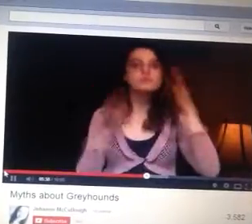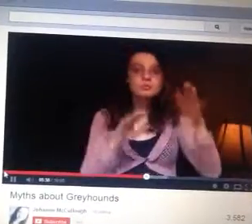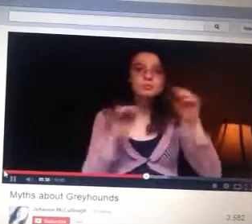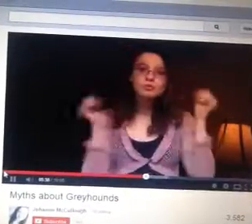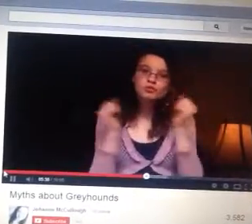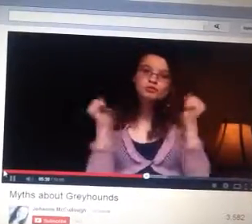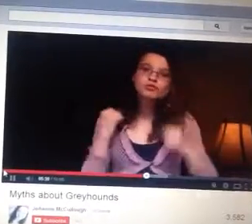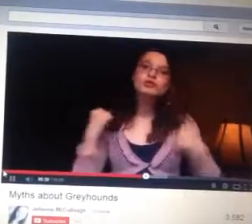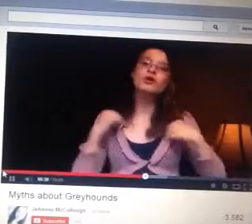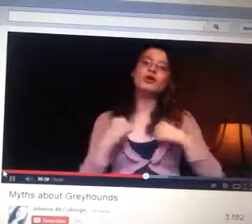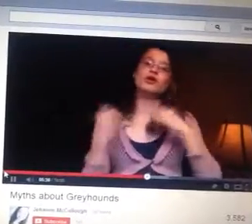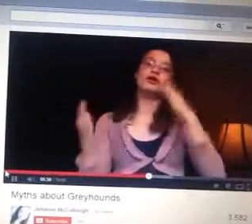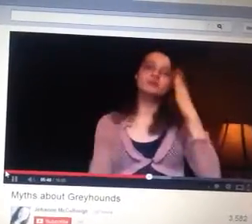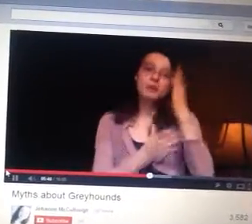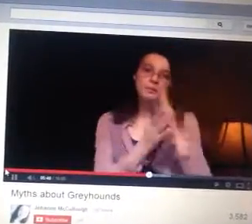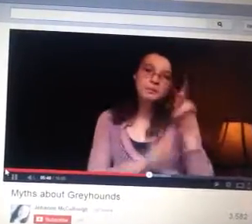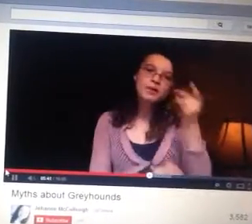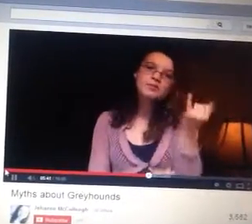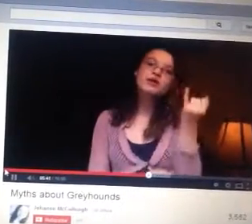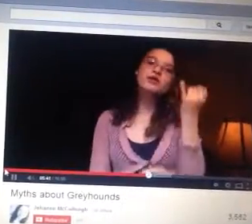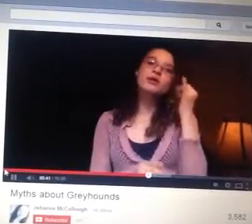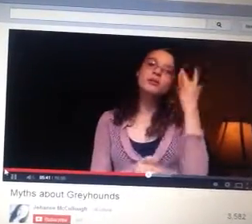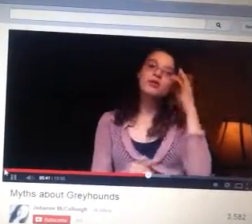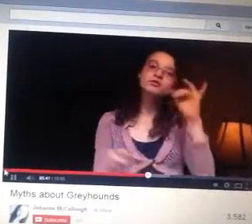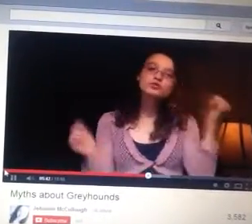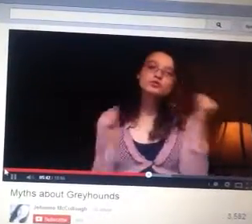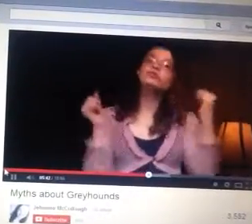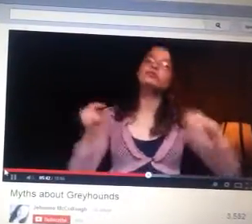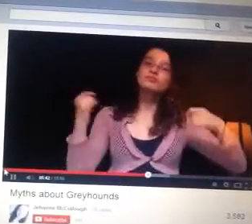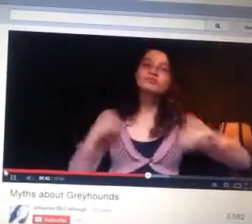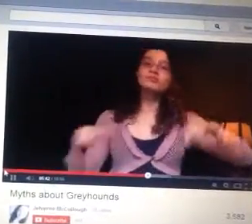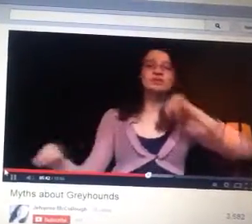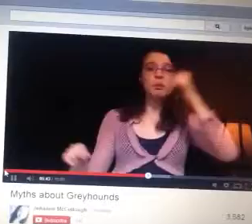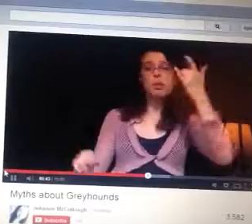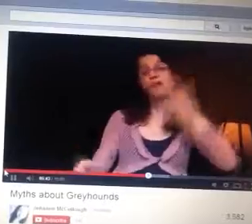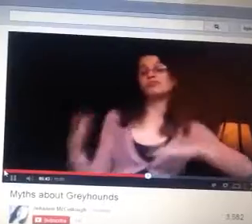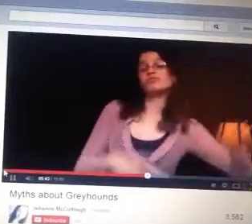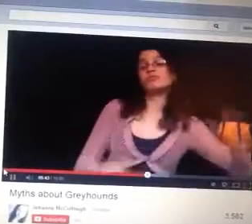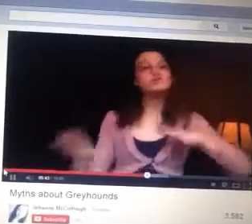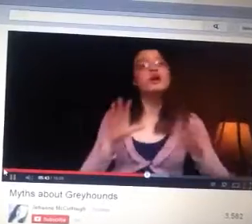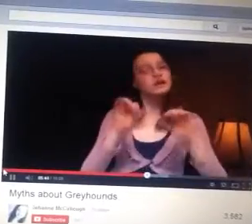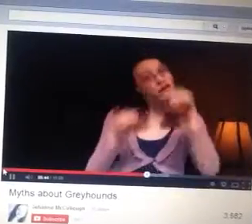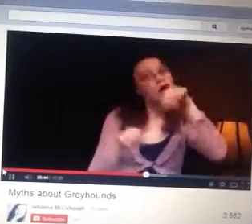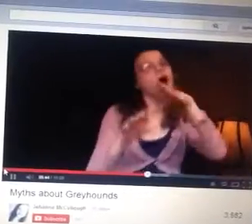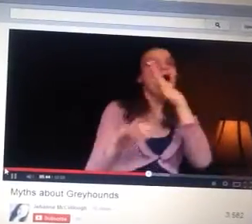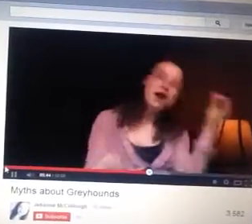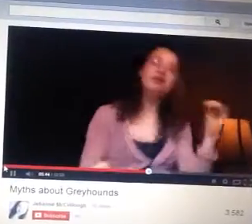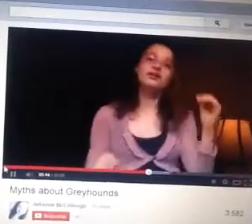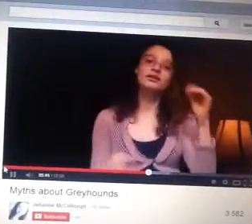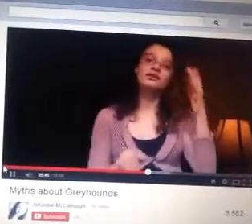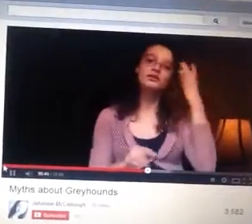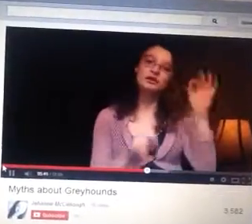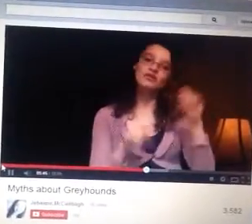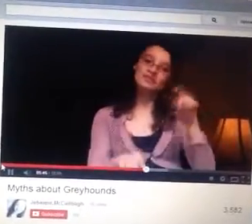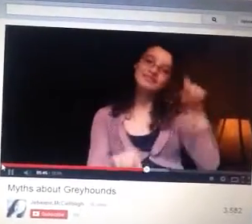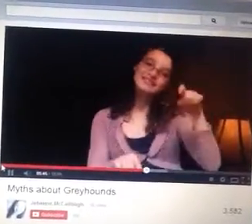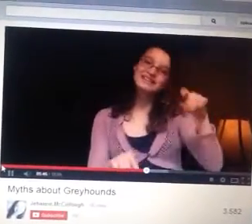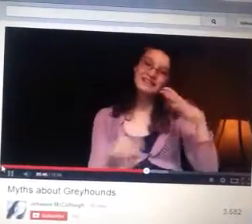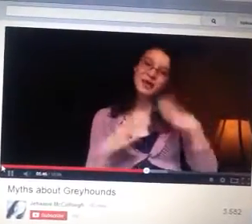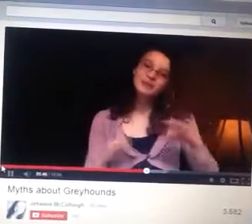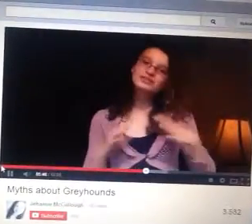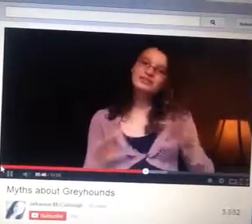them with different clothes. If it's raining, you can put a raincoat on them, or if it's